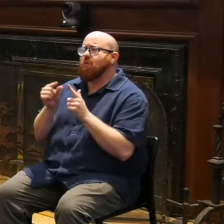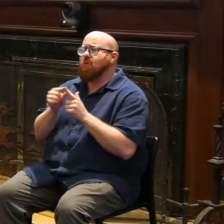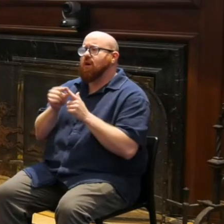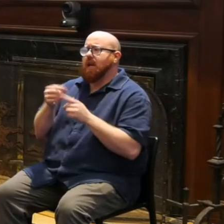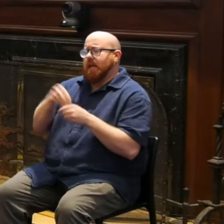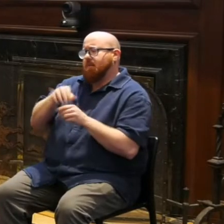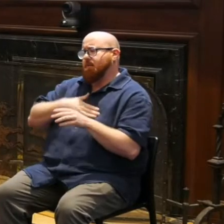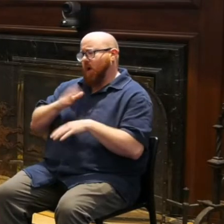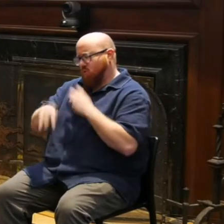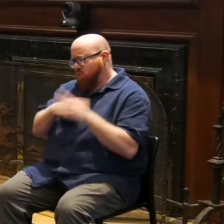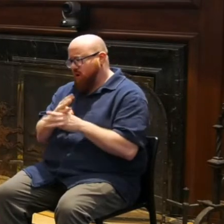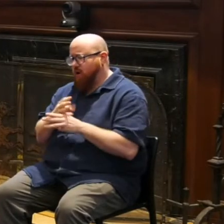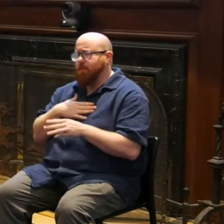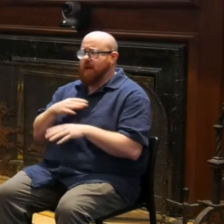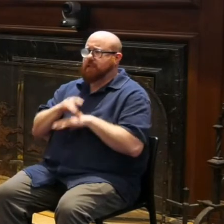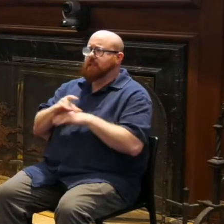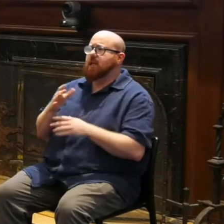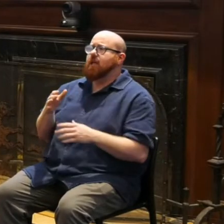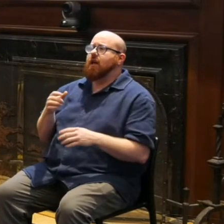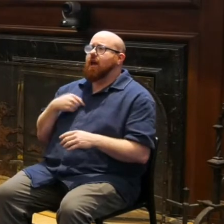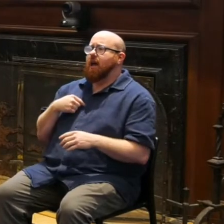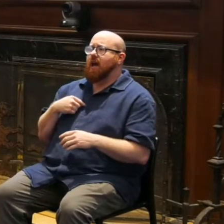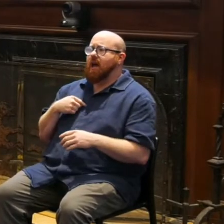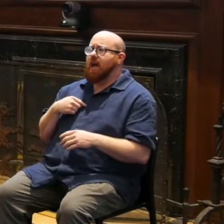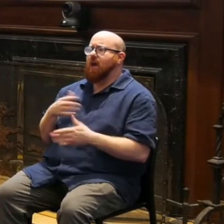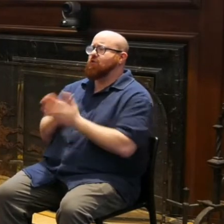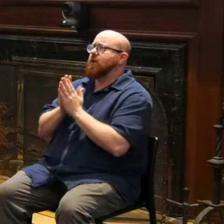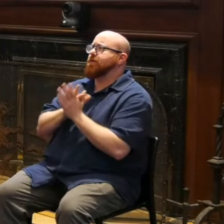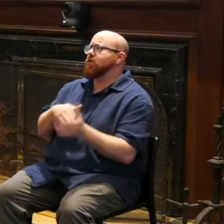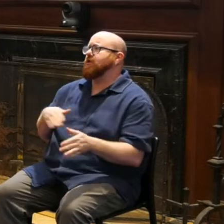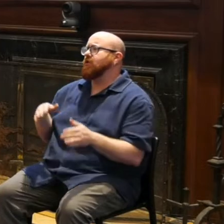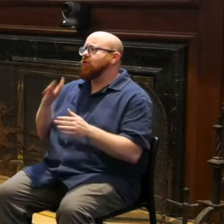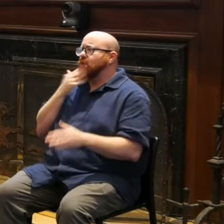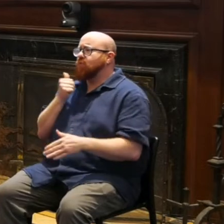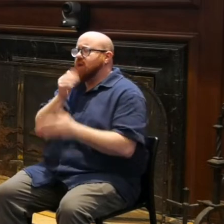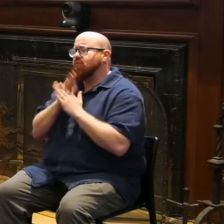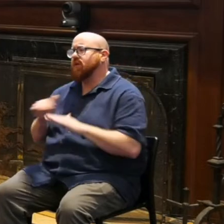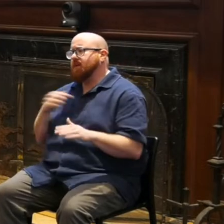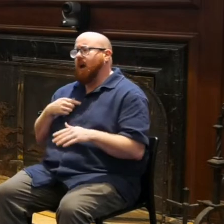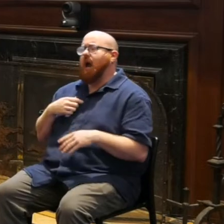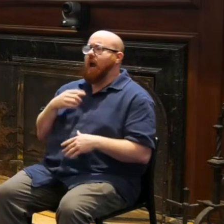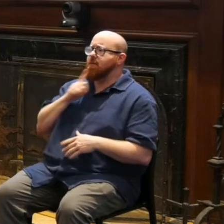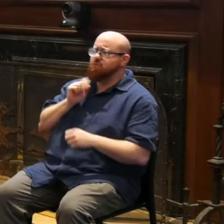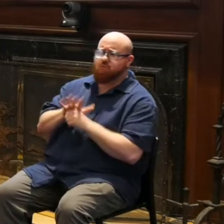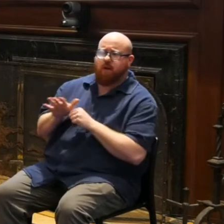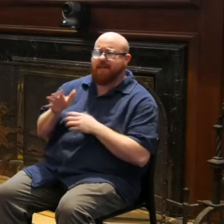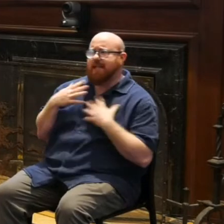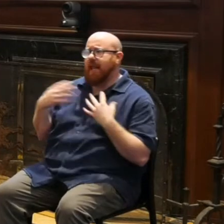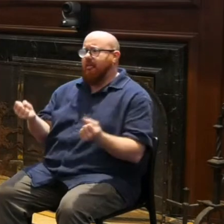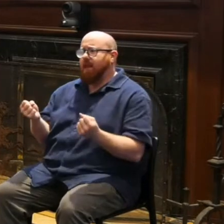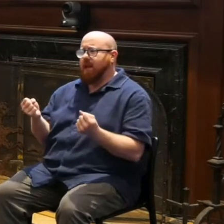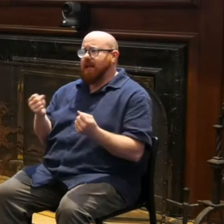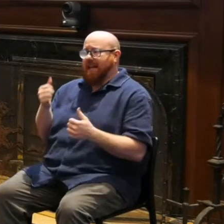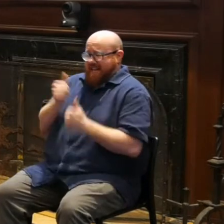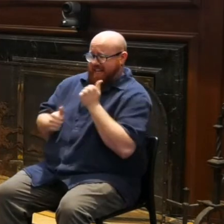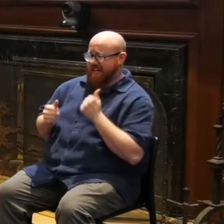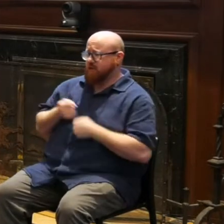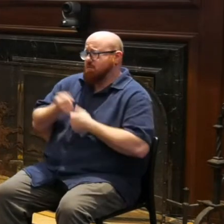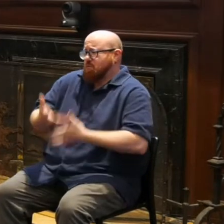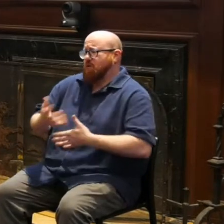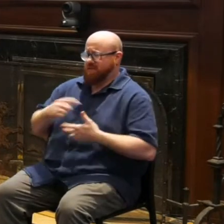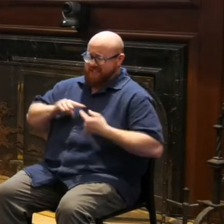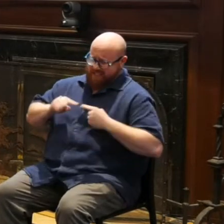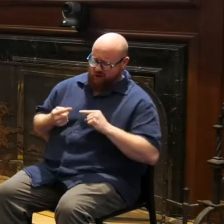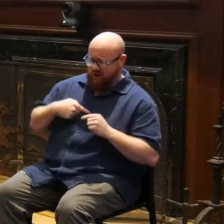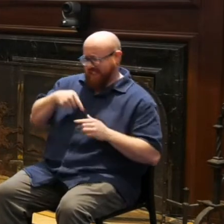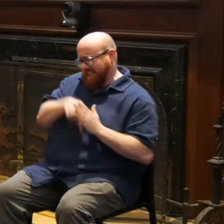my wounded, melated skin. Words are etched for sweet whispers that promise healing within. Each poem soothing scars deep, ink of poetry a remedy to